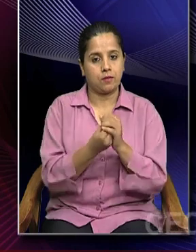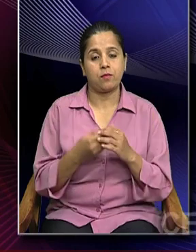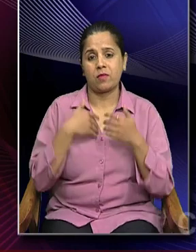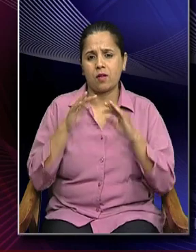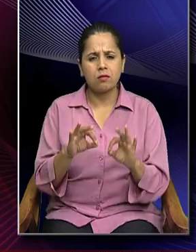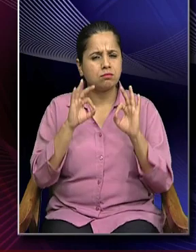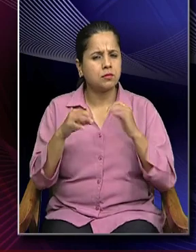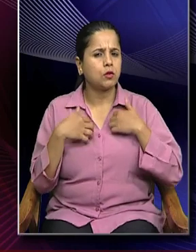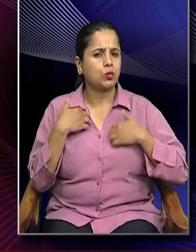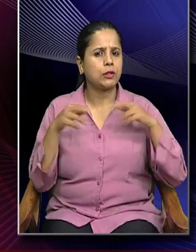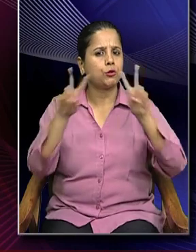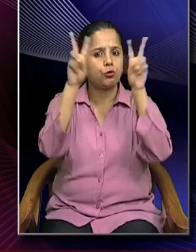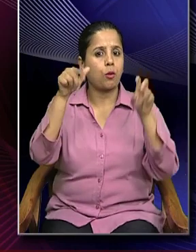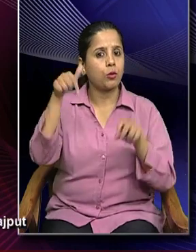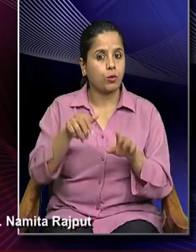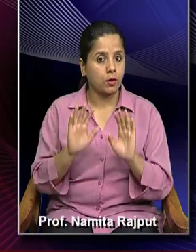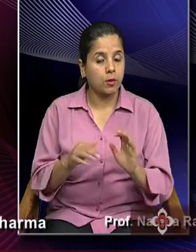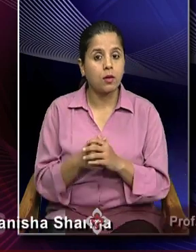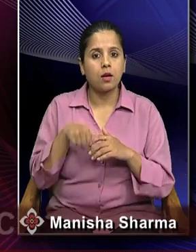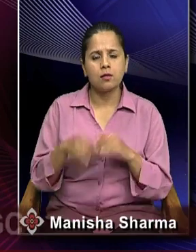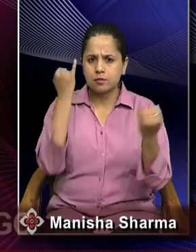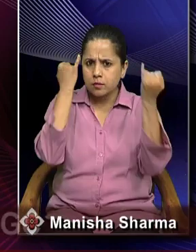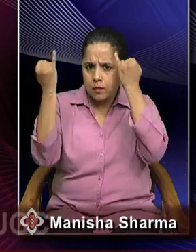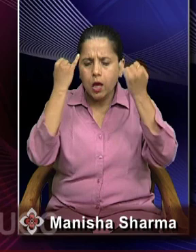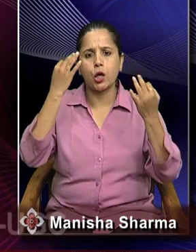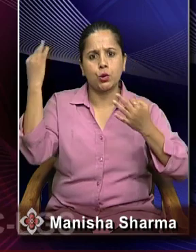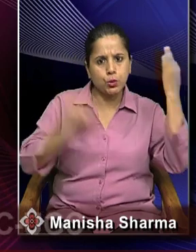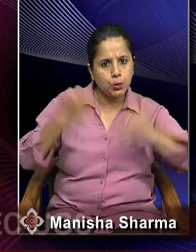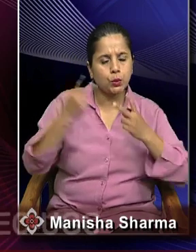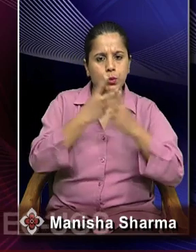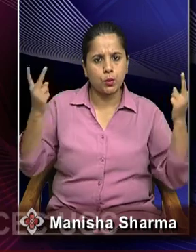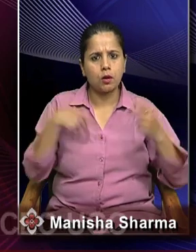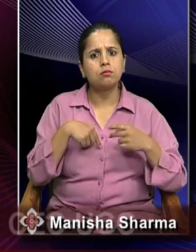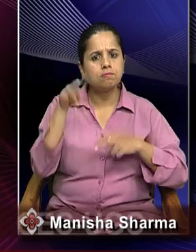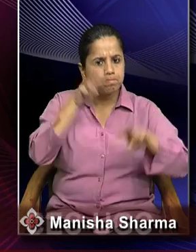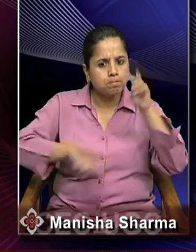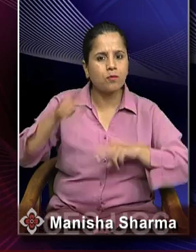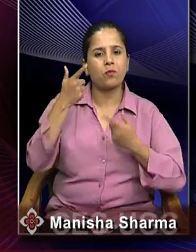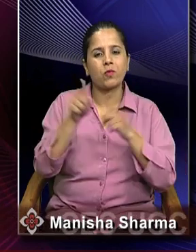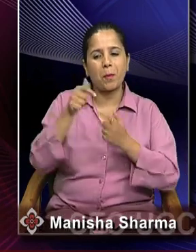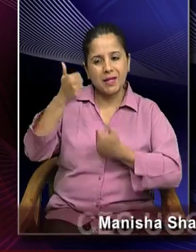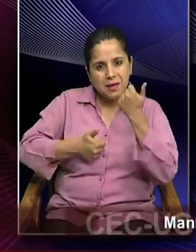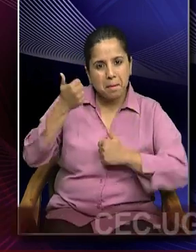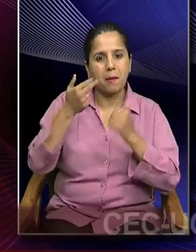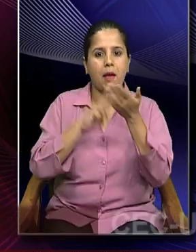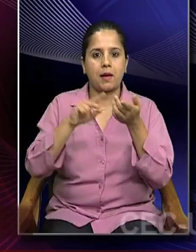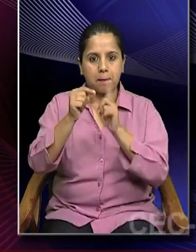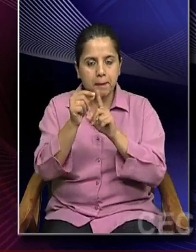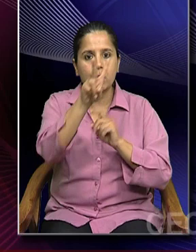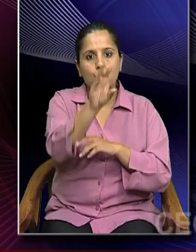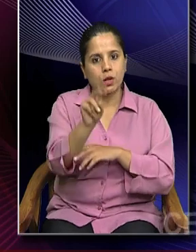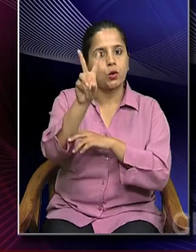have a very interesting topic on innovative assessment as far as the NEP 2020 is